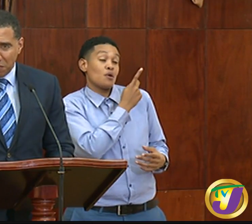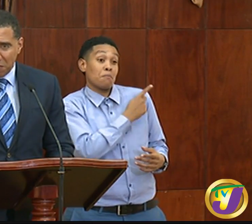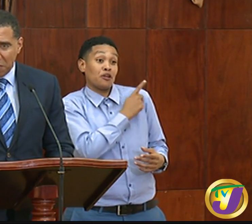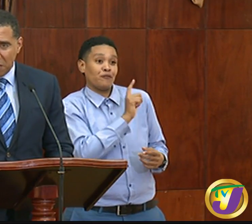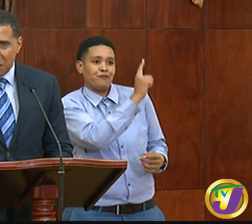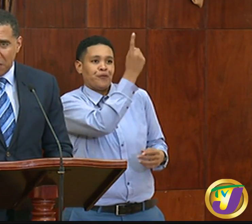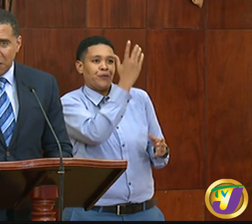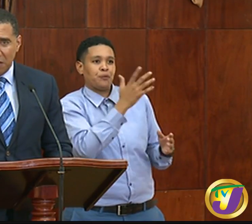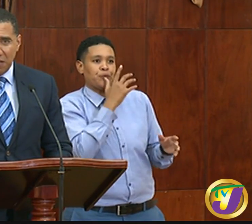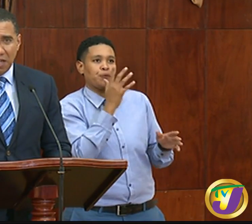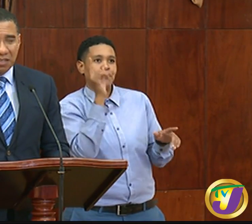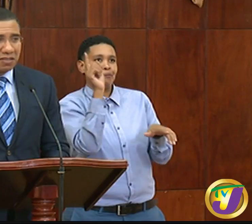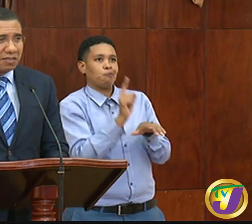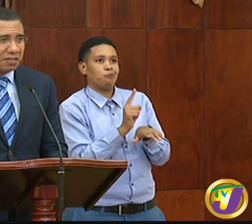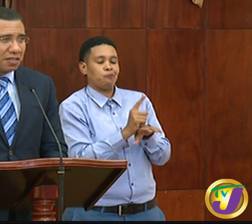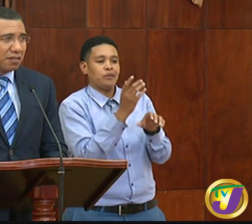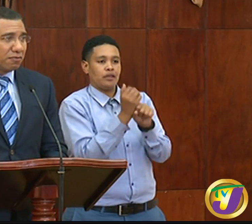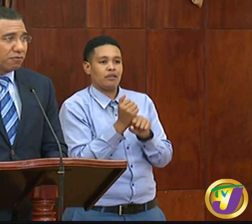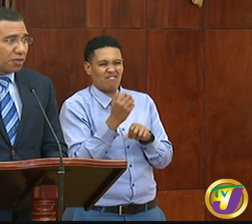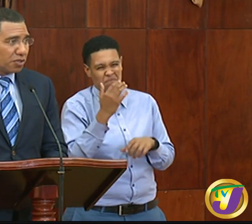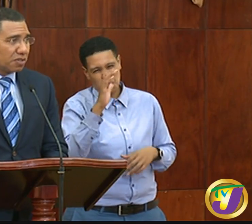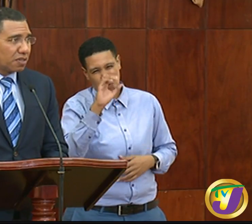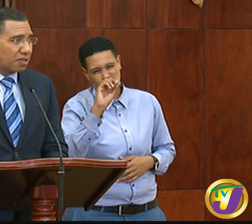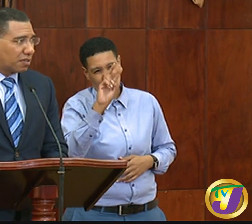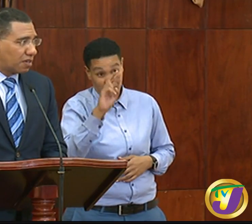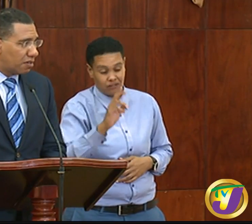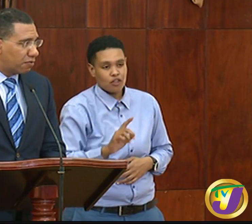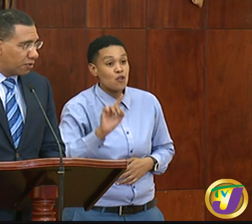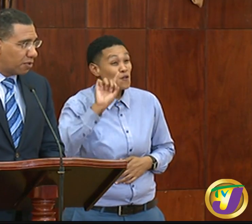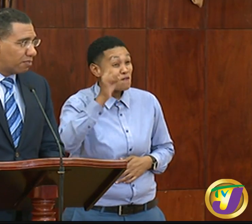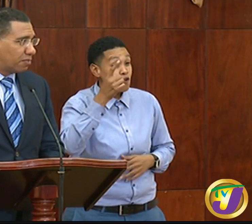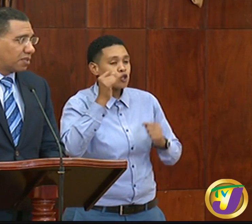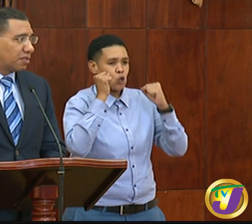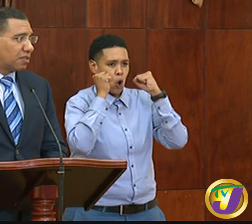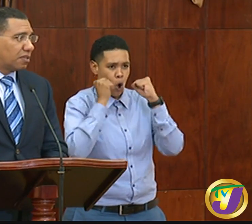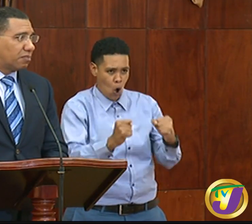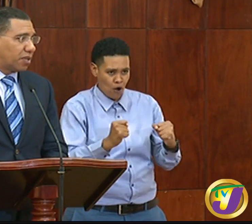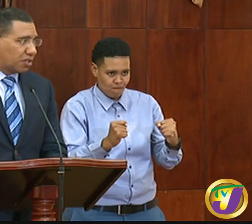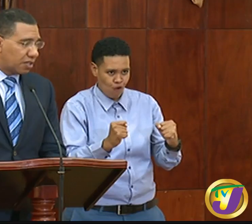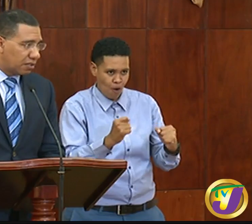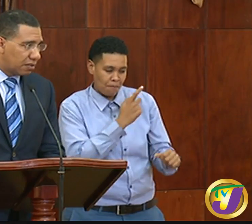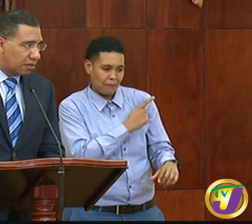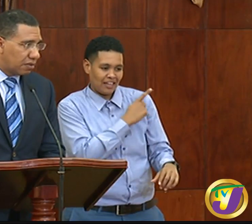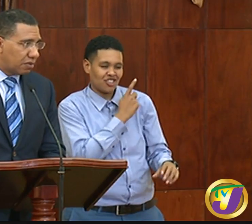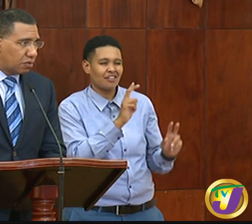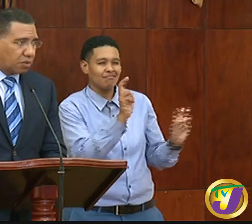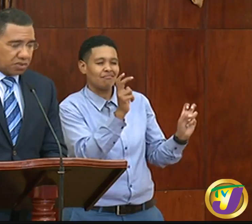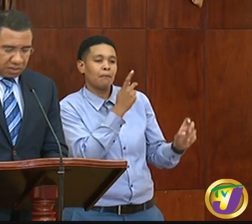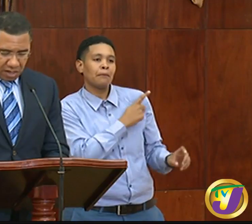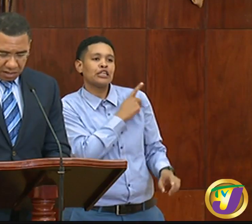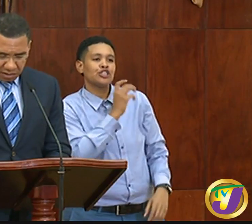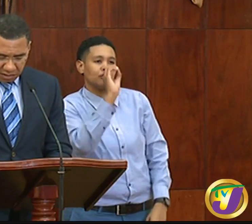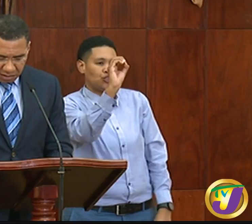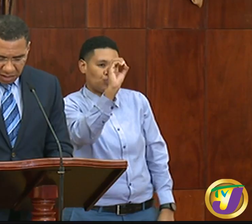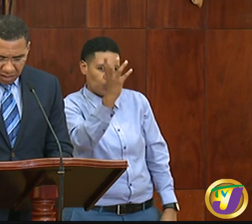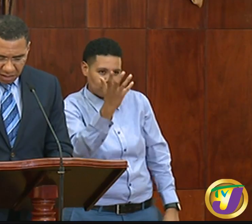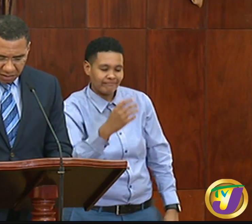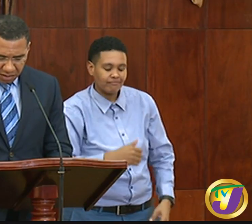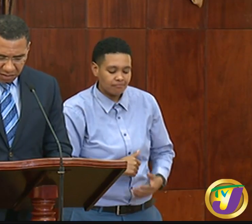0. That is the first confirmed patient who was